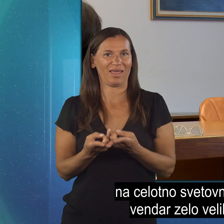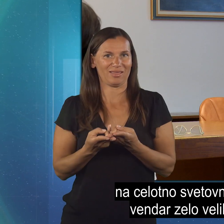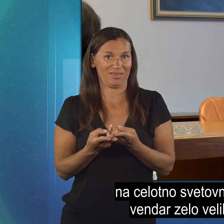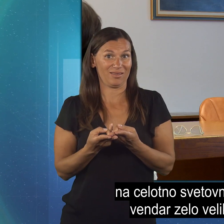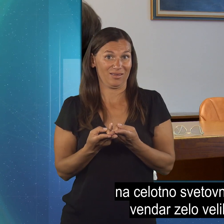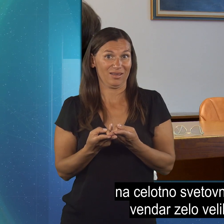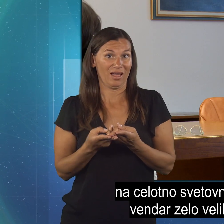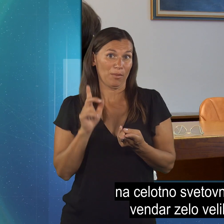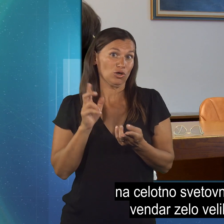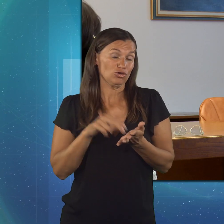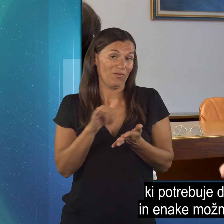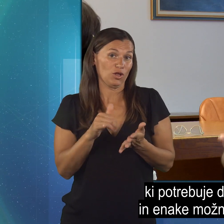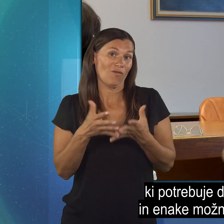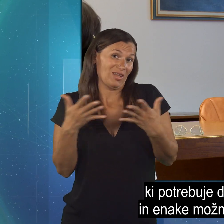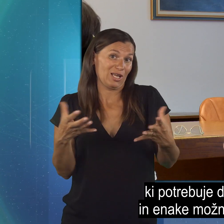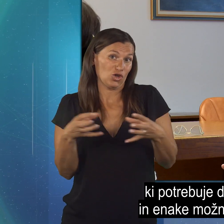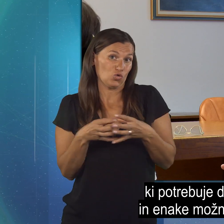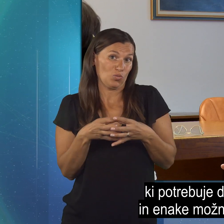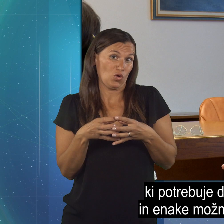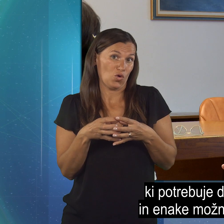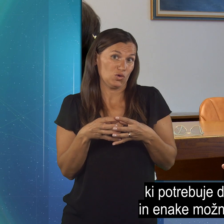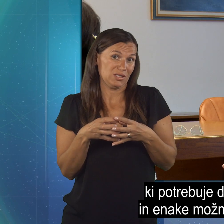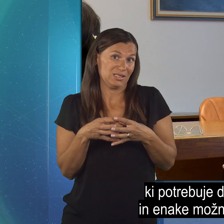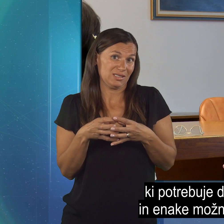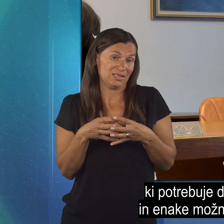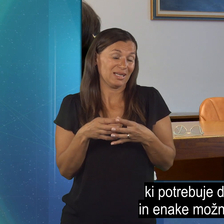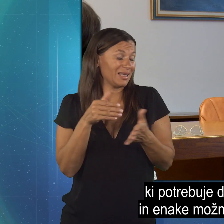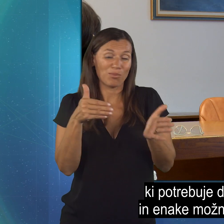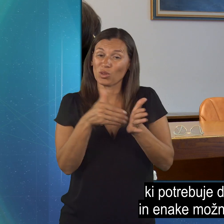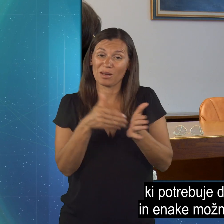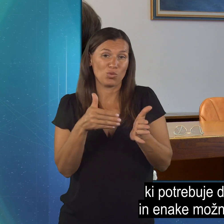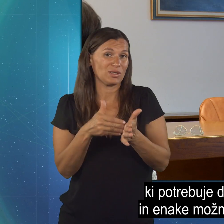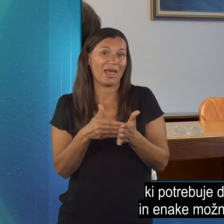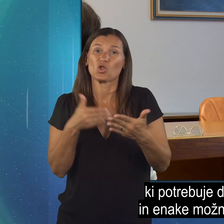still a very big community that is in need